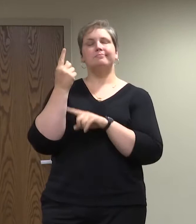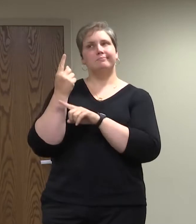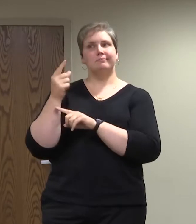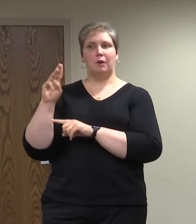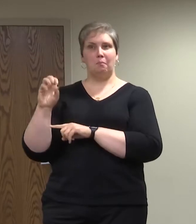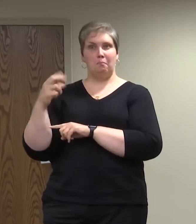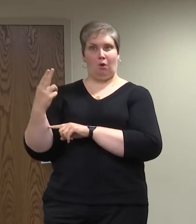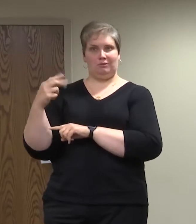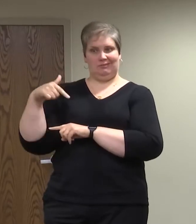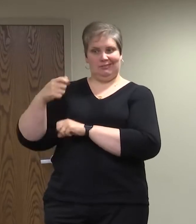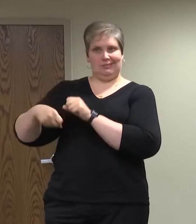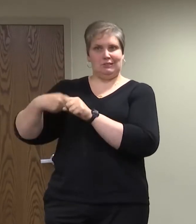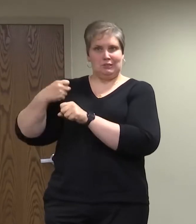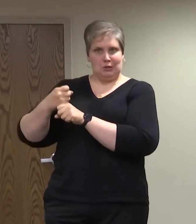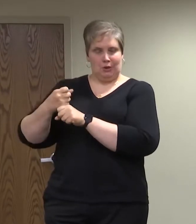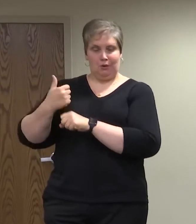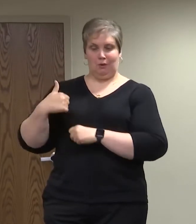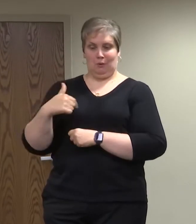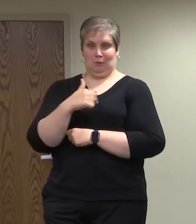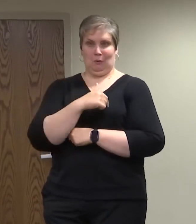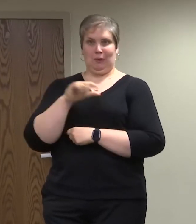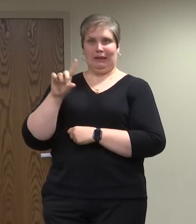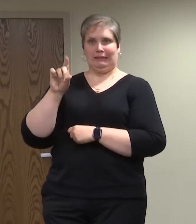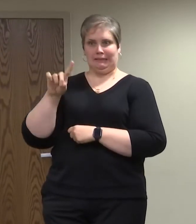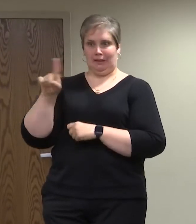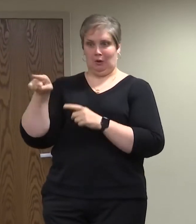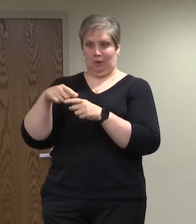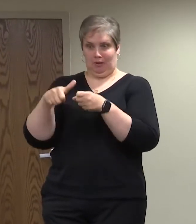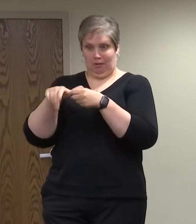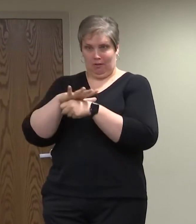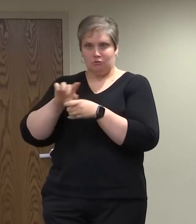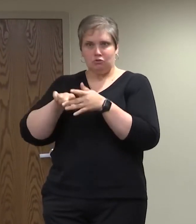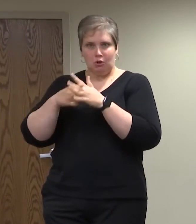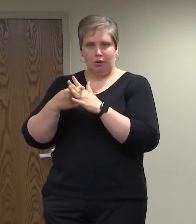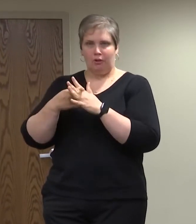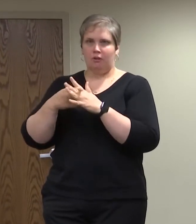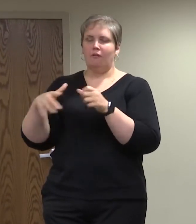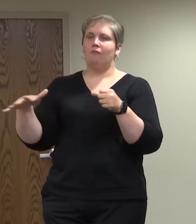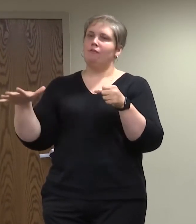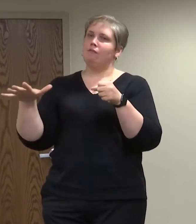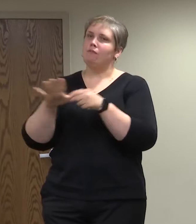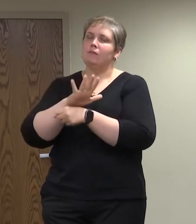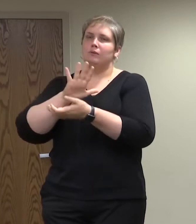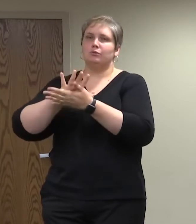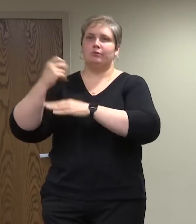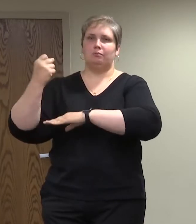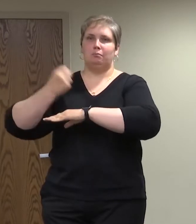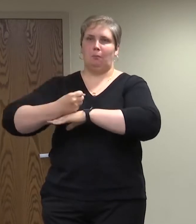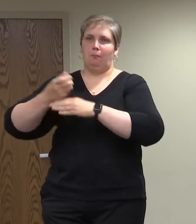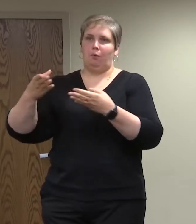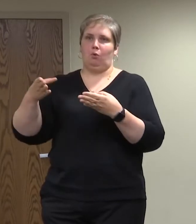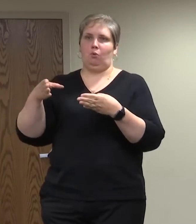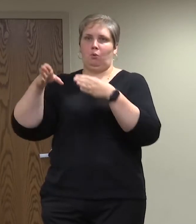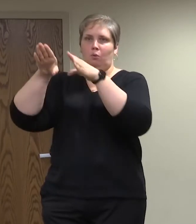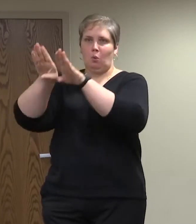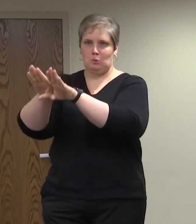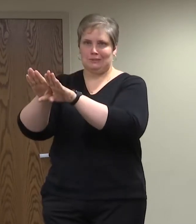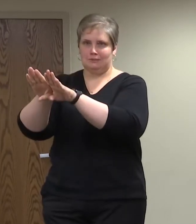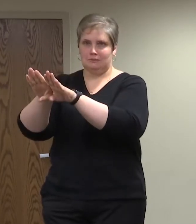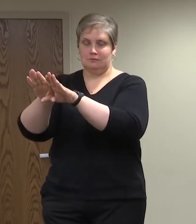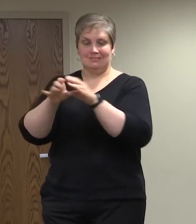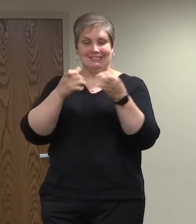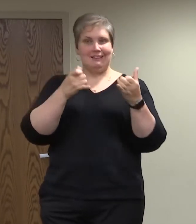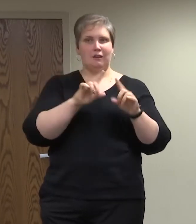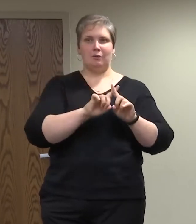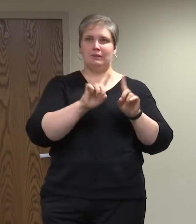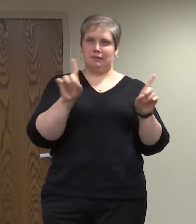shut down, we are going to be very tactical and strategic in looking at the transmission in the school, the number of cases that